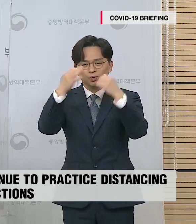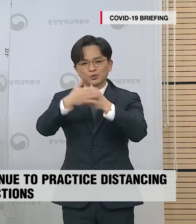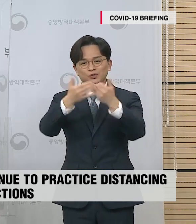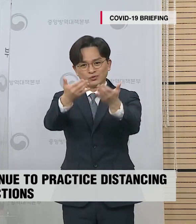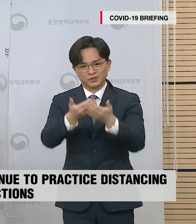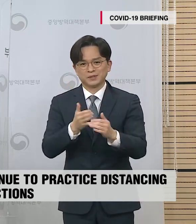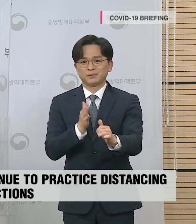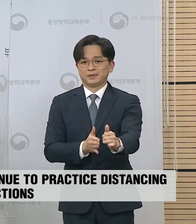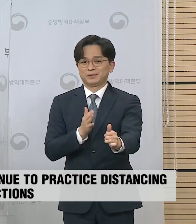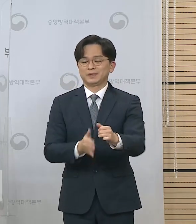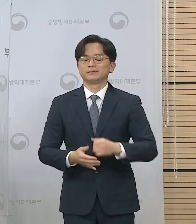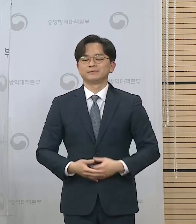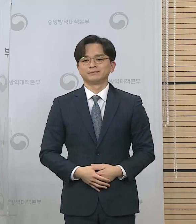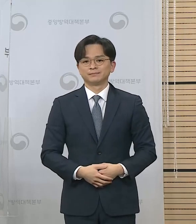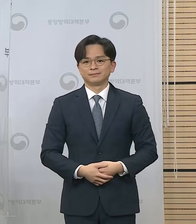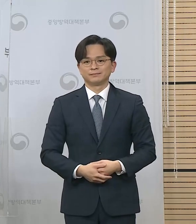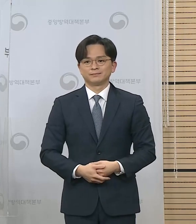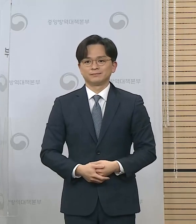much.